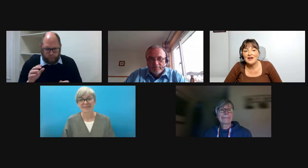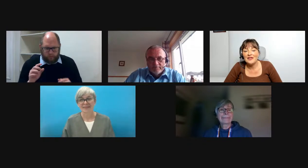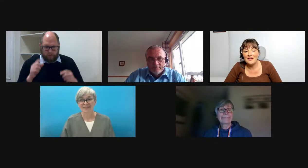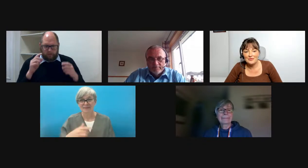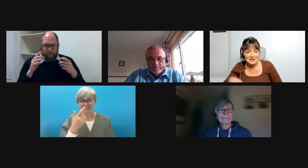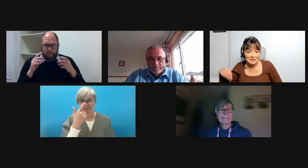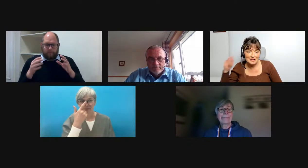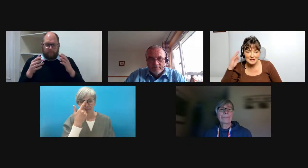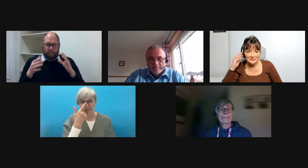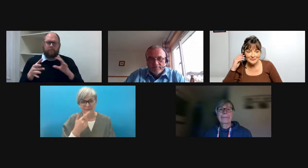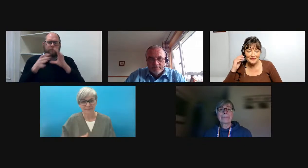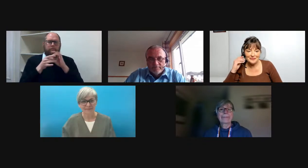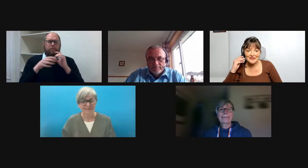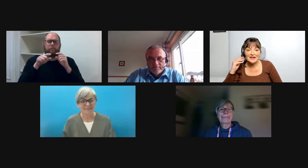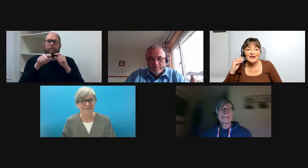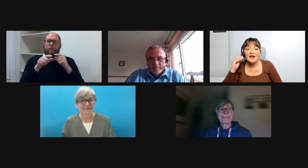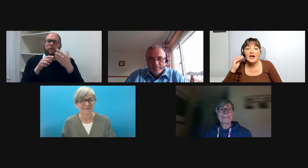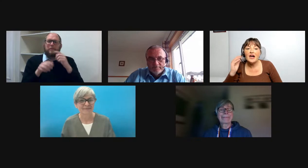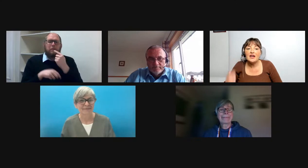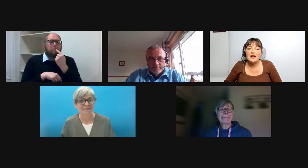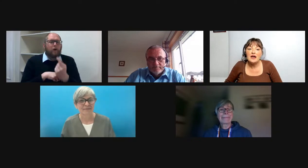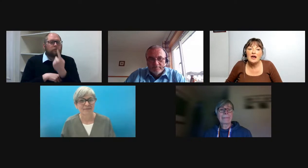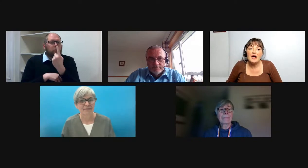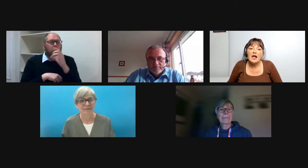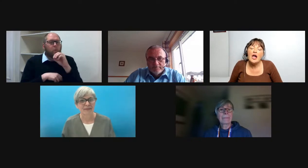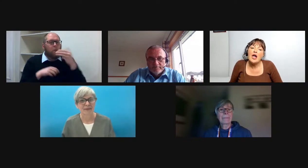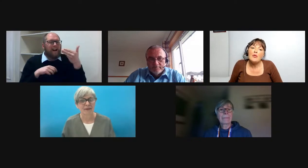Thanks for that. That was amazing.